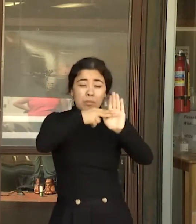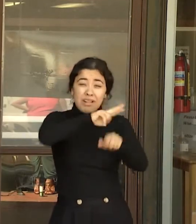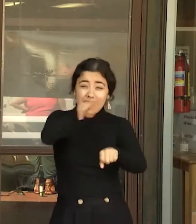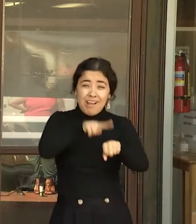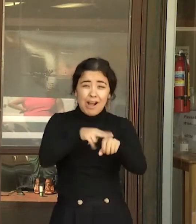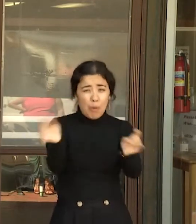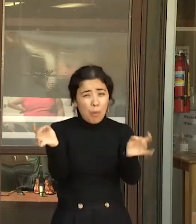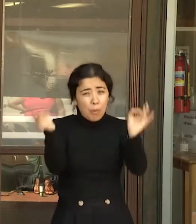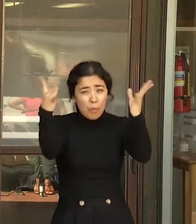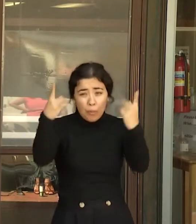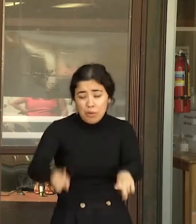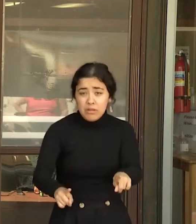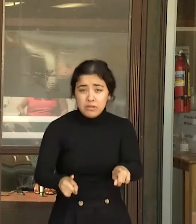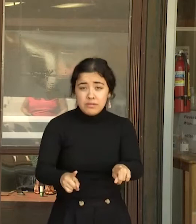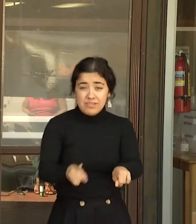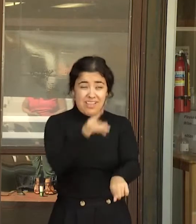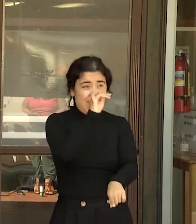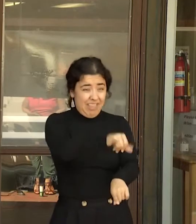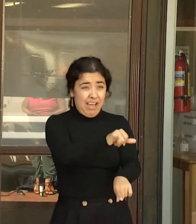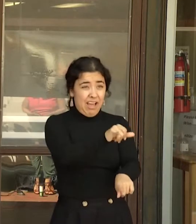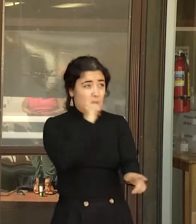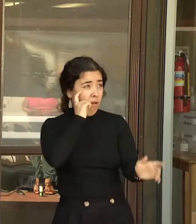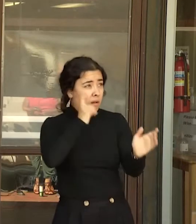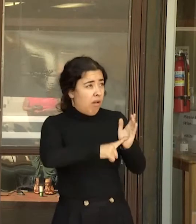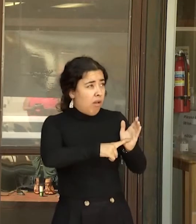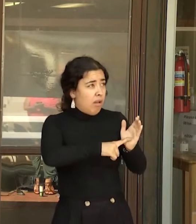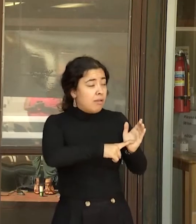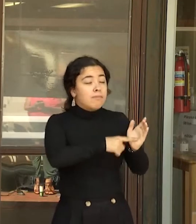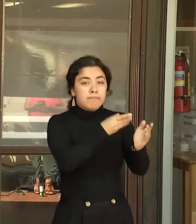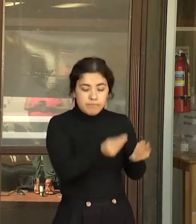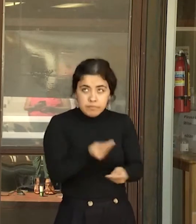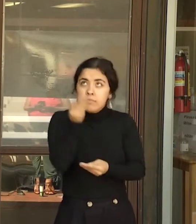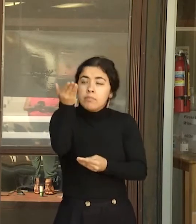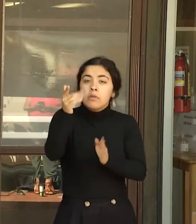And from that crisis, you had the GI Bill.